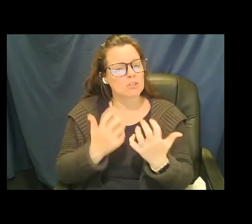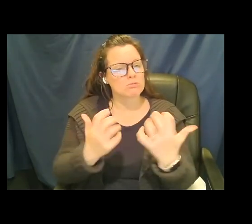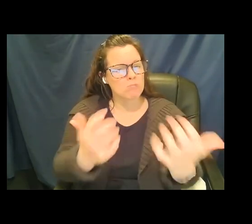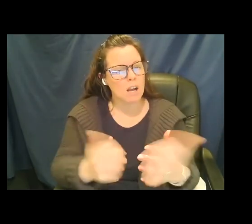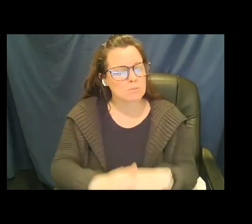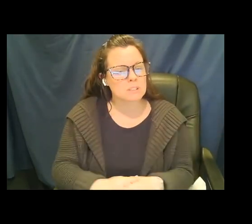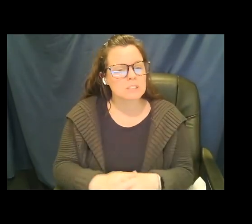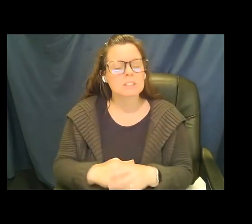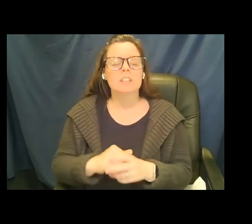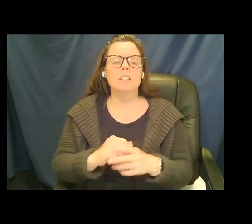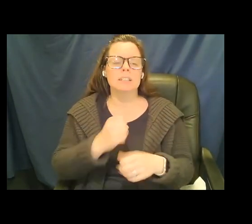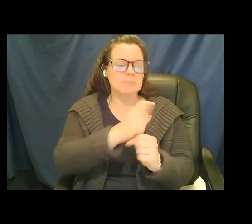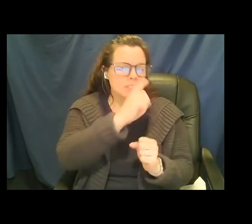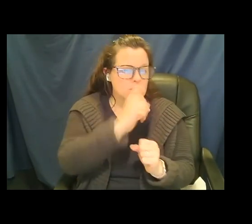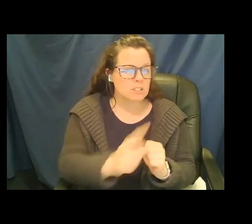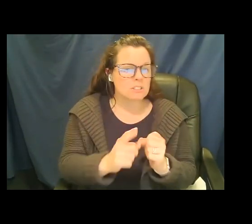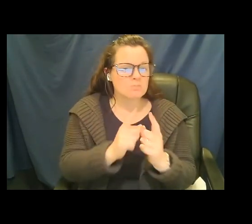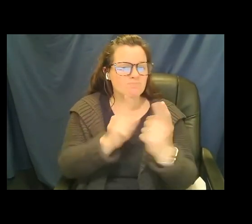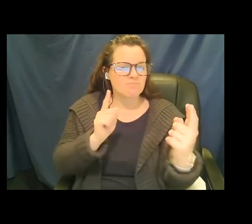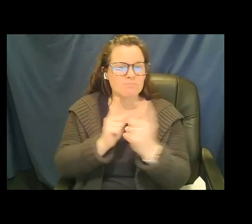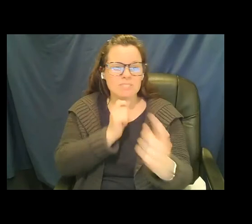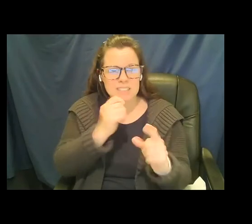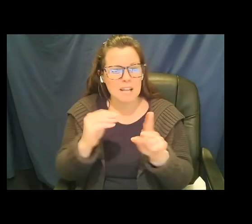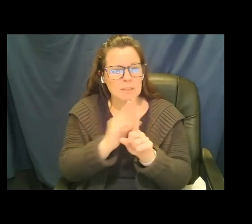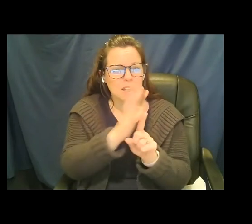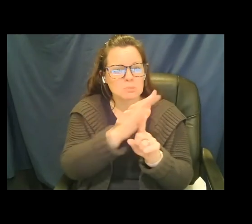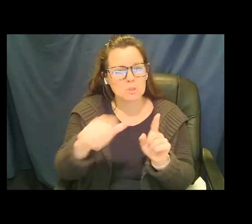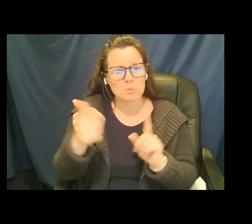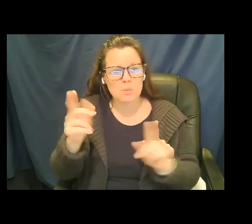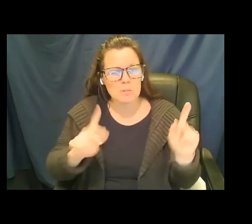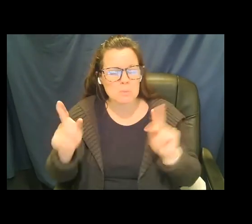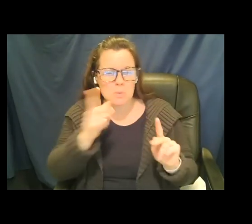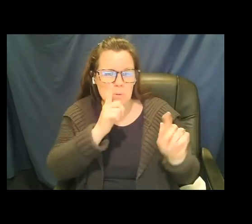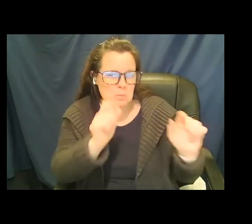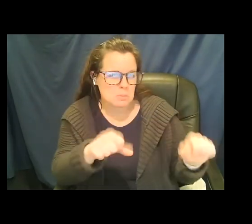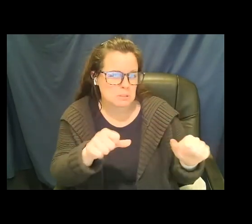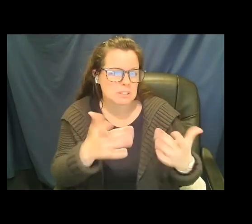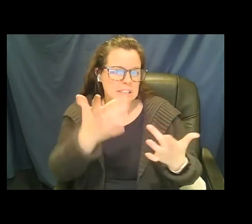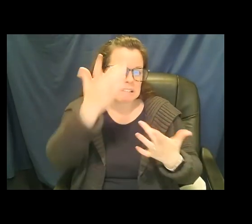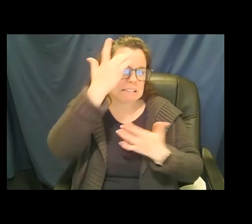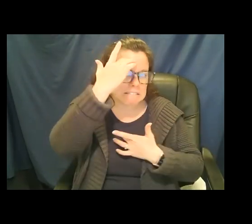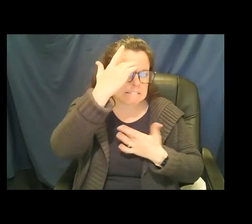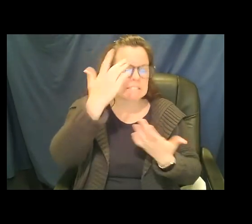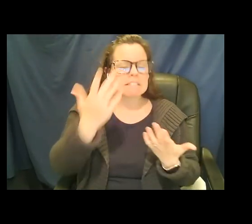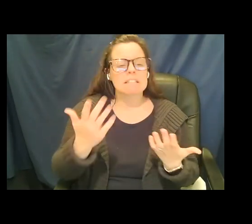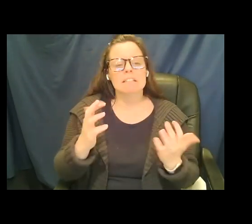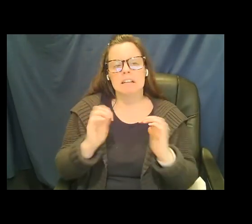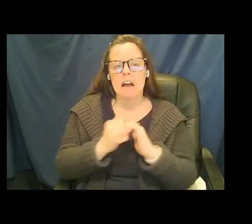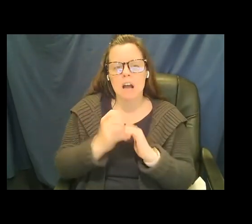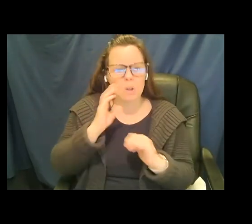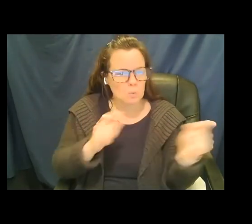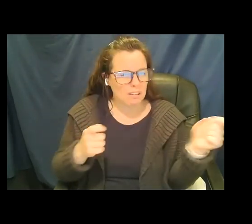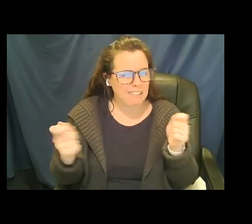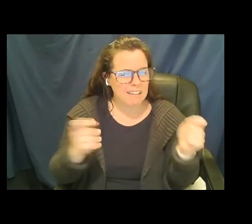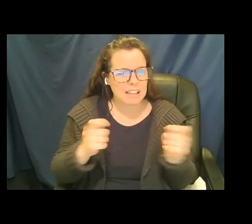ensure protecting yourself from being exposed to others who could potentially be ill, and how you will handle